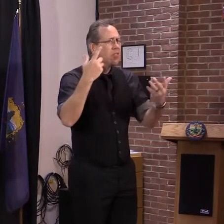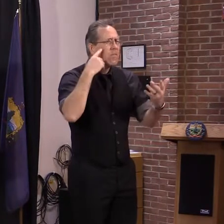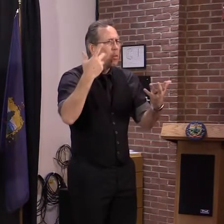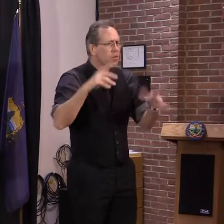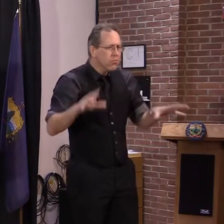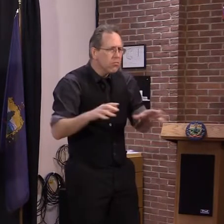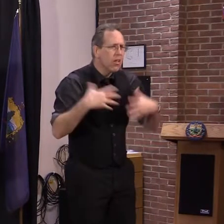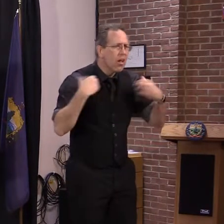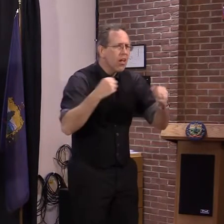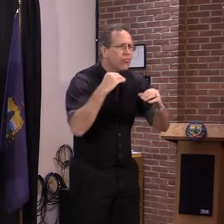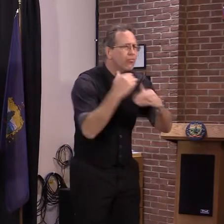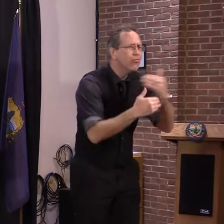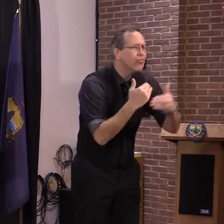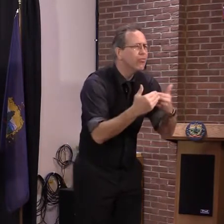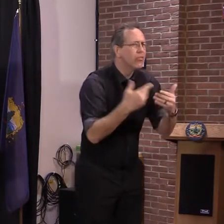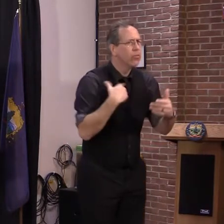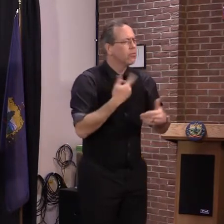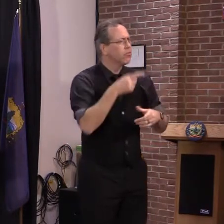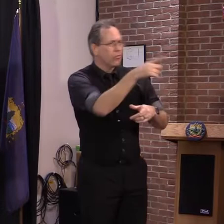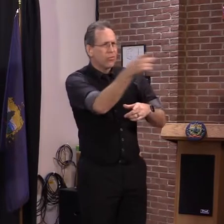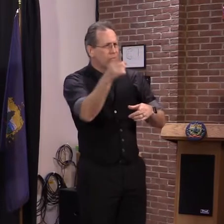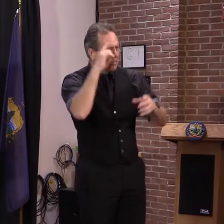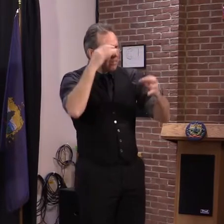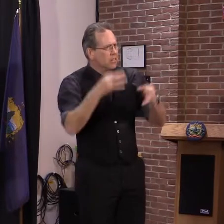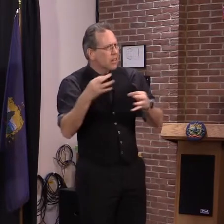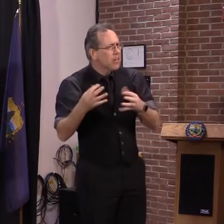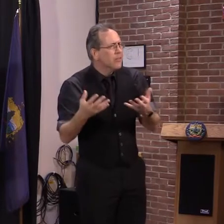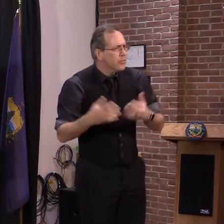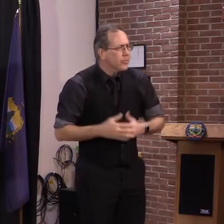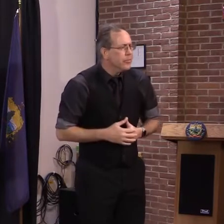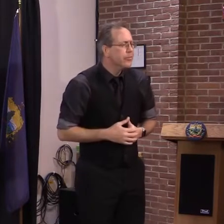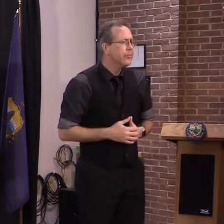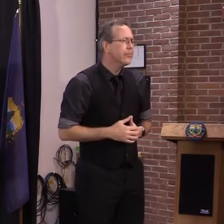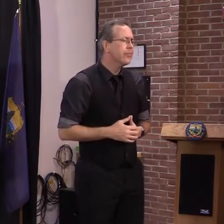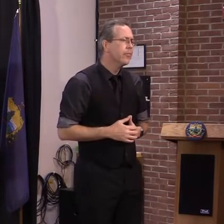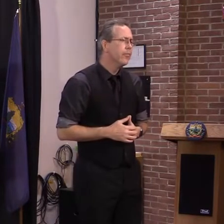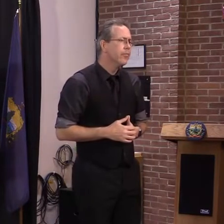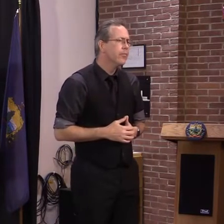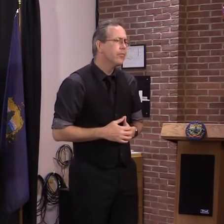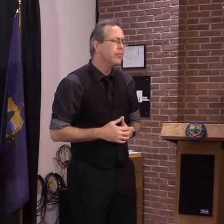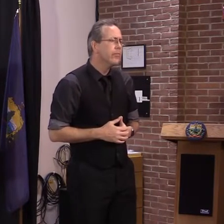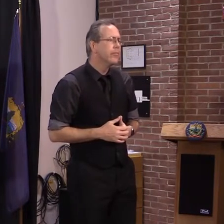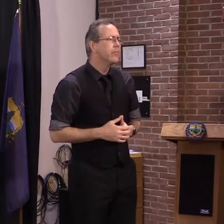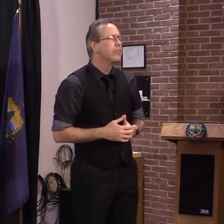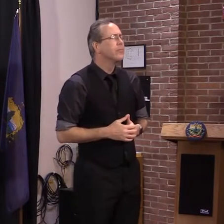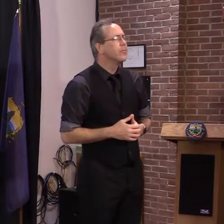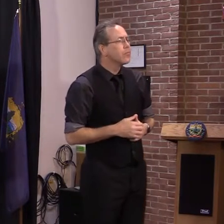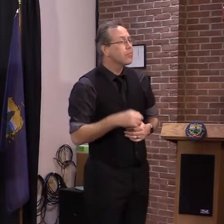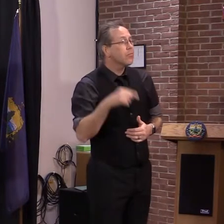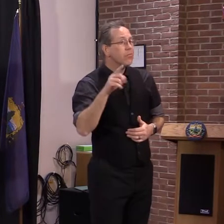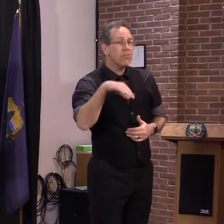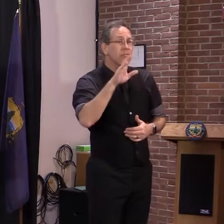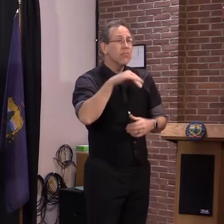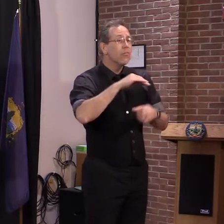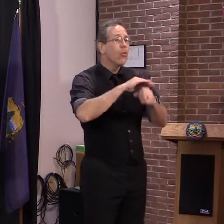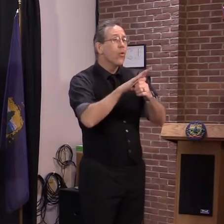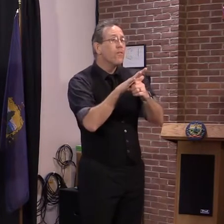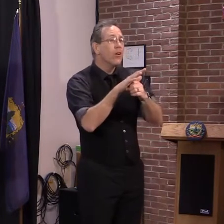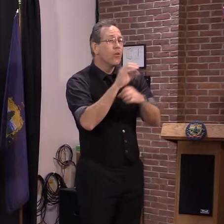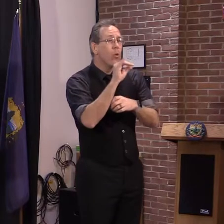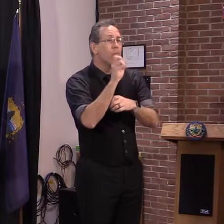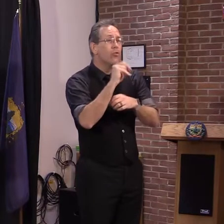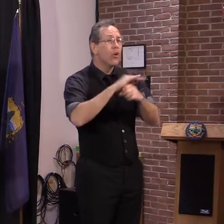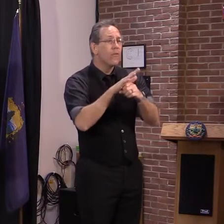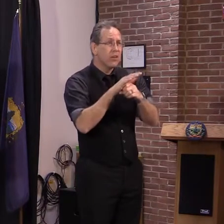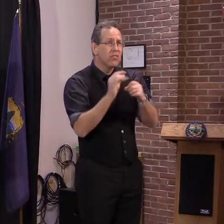position to make these changes than Vermont. We're in a new phase with this virus. We have more protections and tools